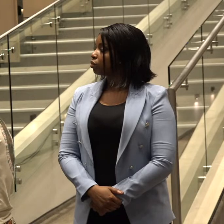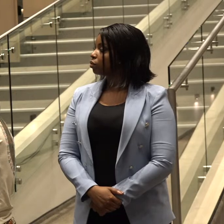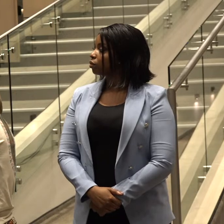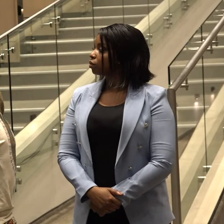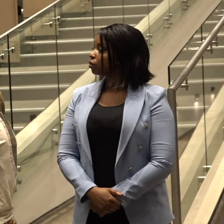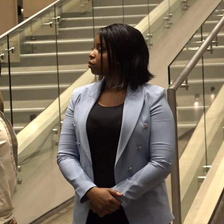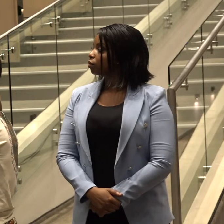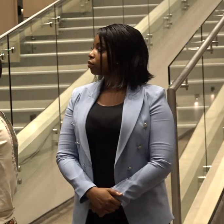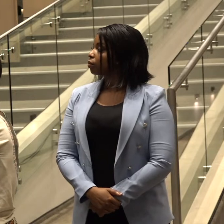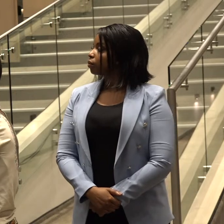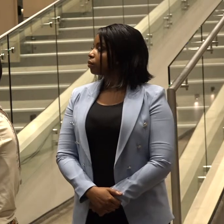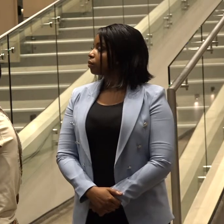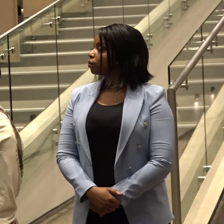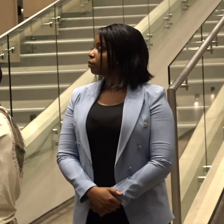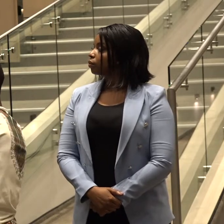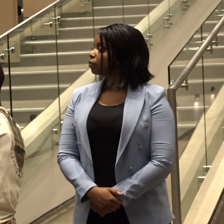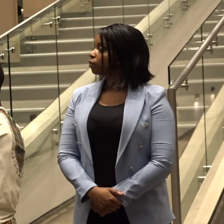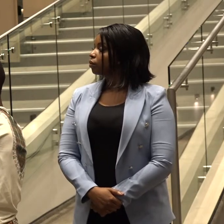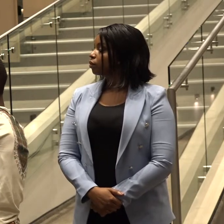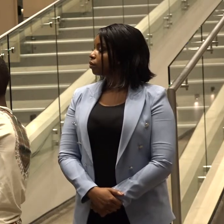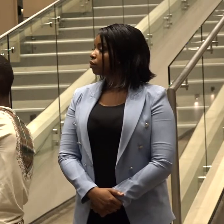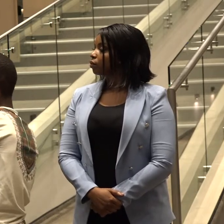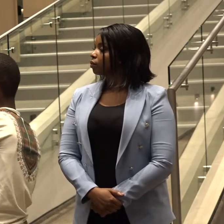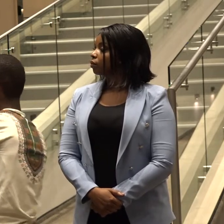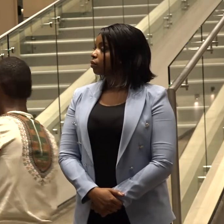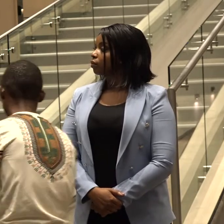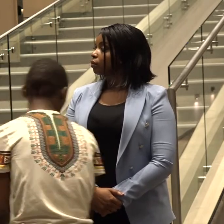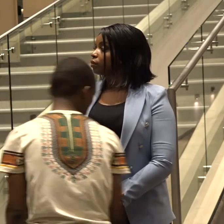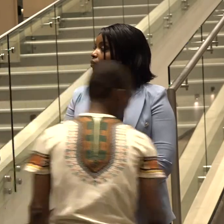where we work in the area where we want to work